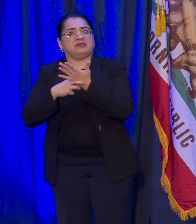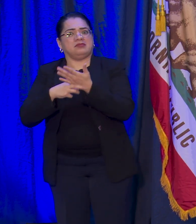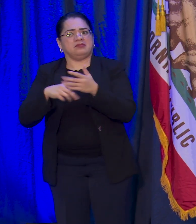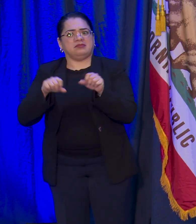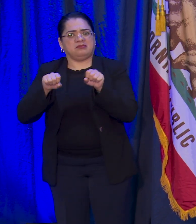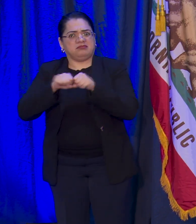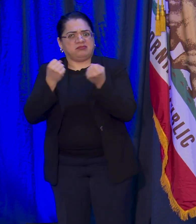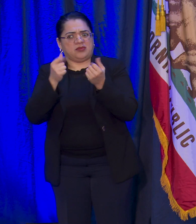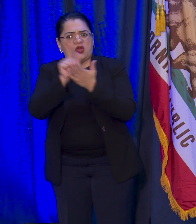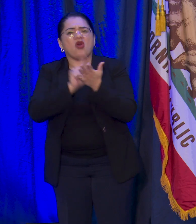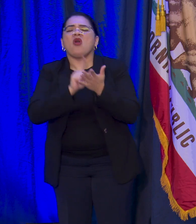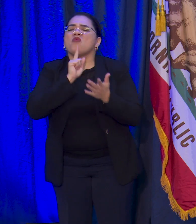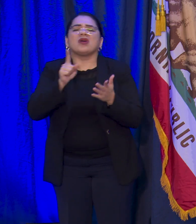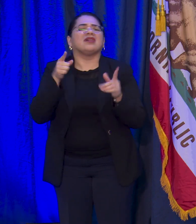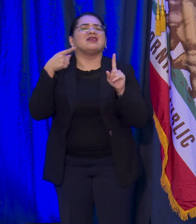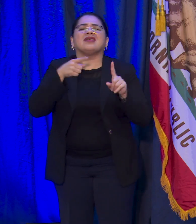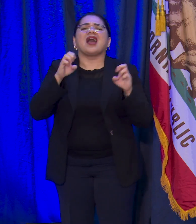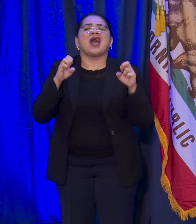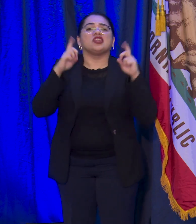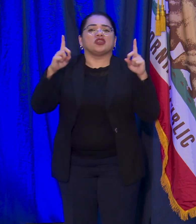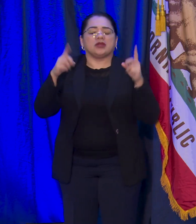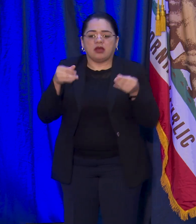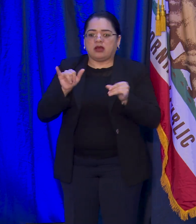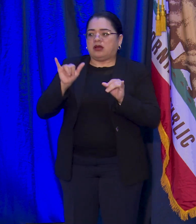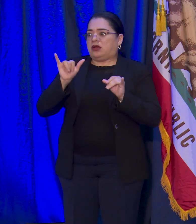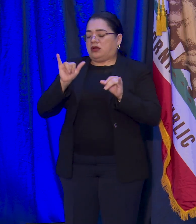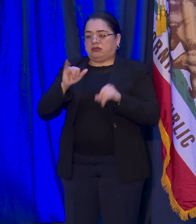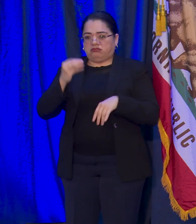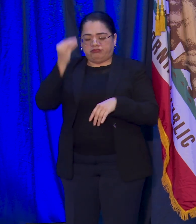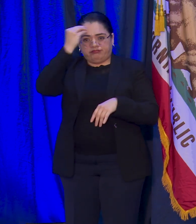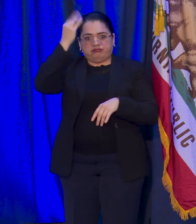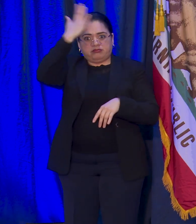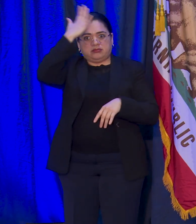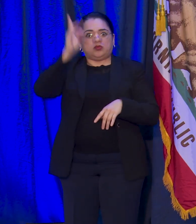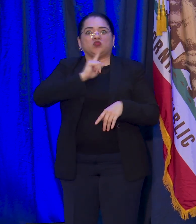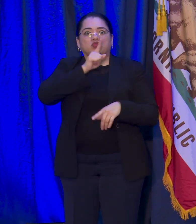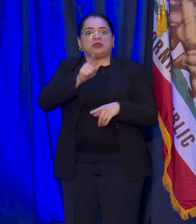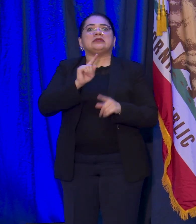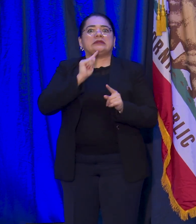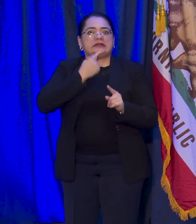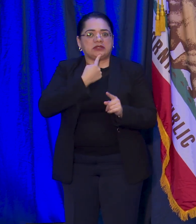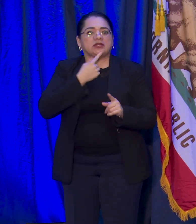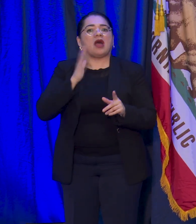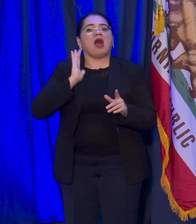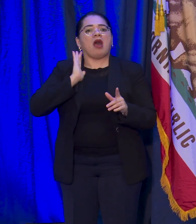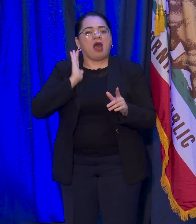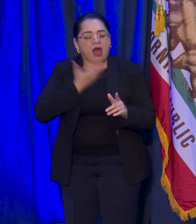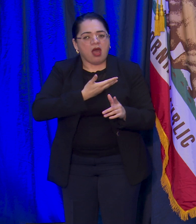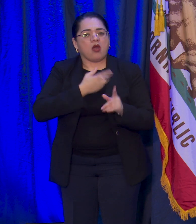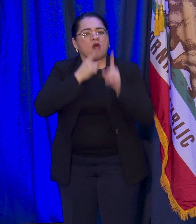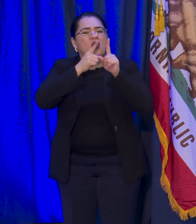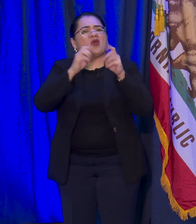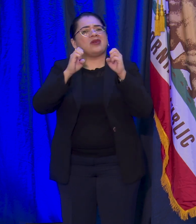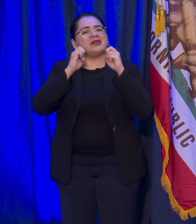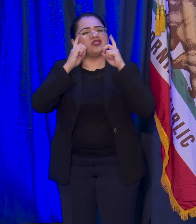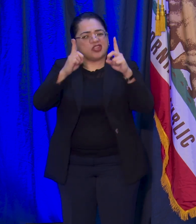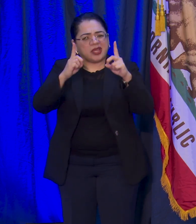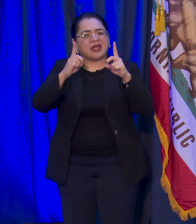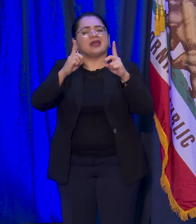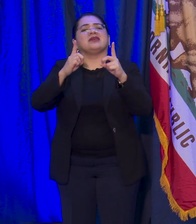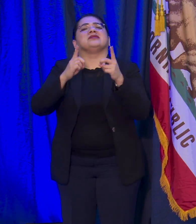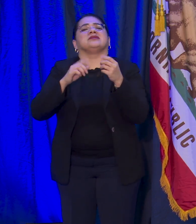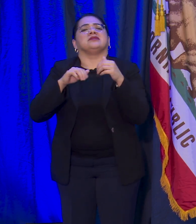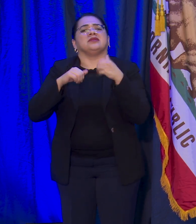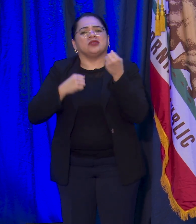but it's more about education. This is an educational campaign right now that the police department want people to help each other and support each other to follow